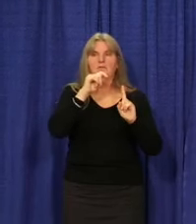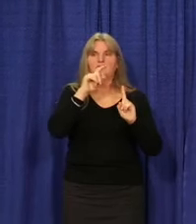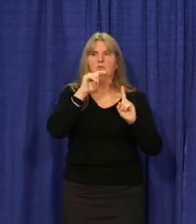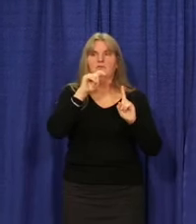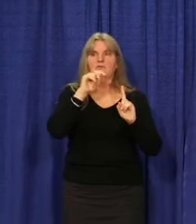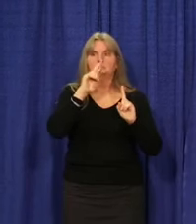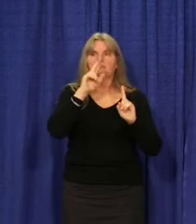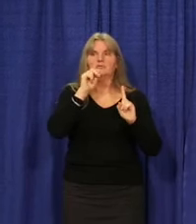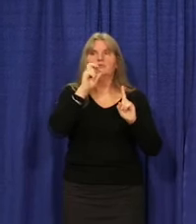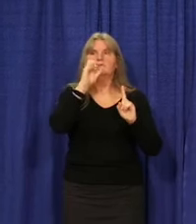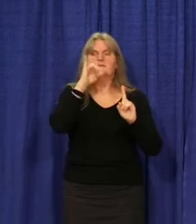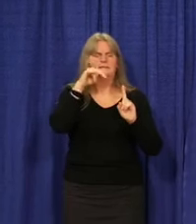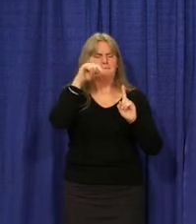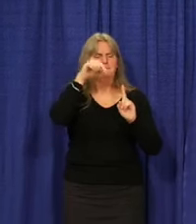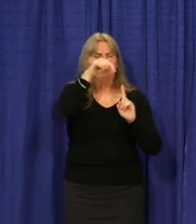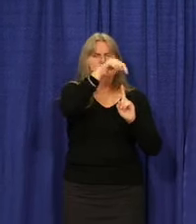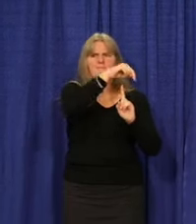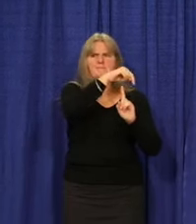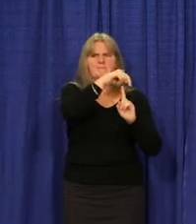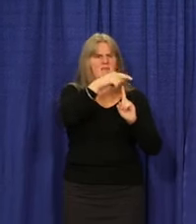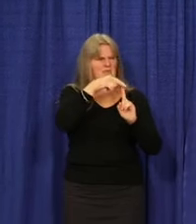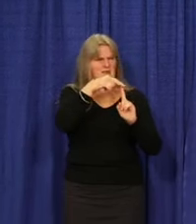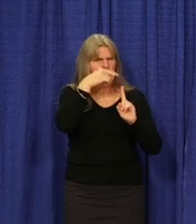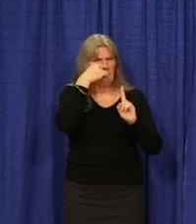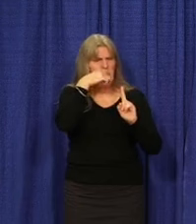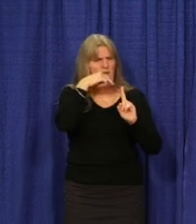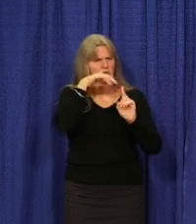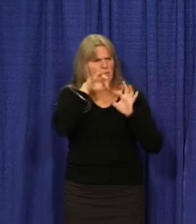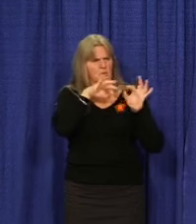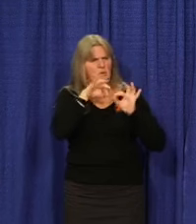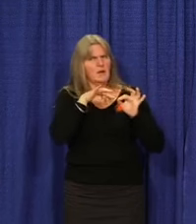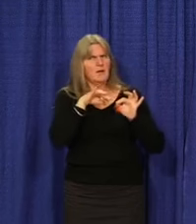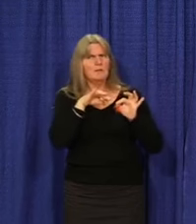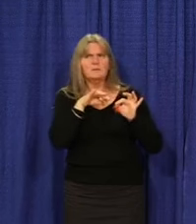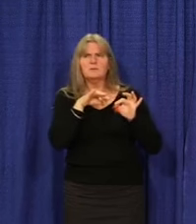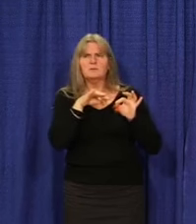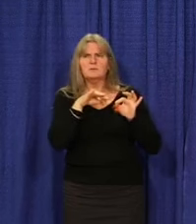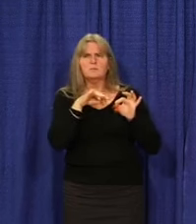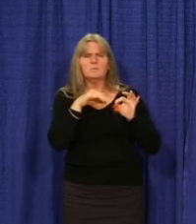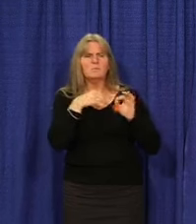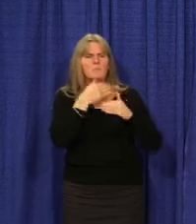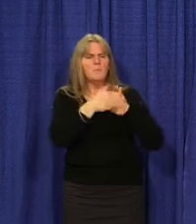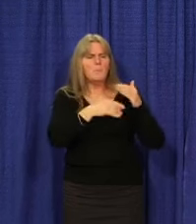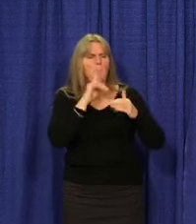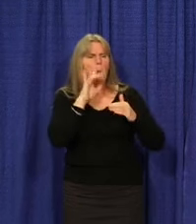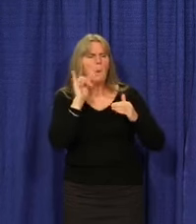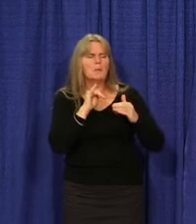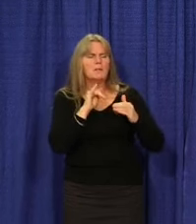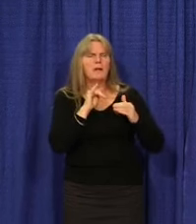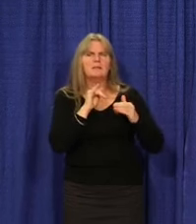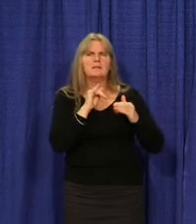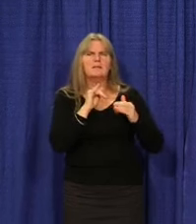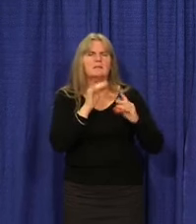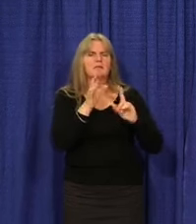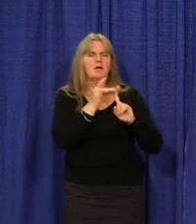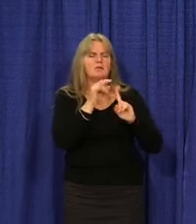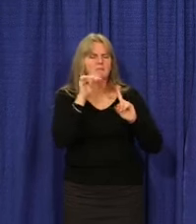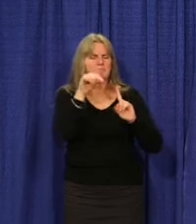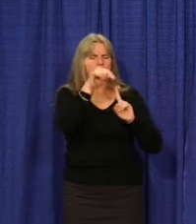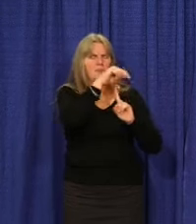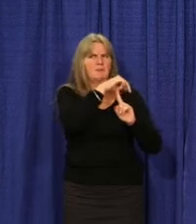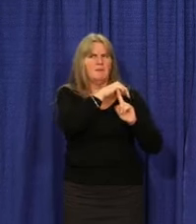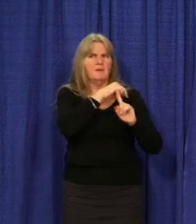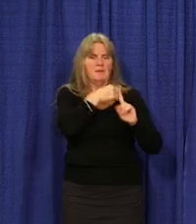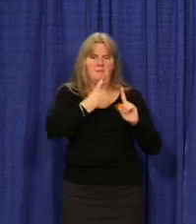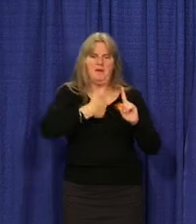Twitter with someone last week about it. Can you go through the parameters of what you do for contact tracing? And I know I